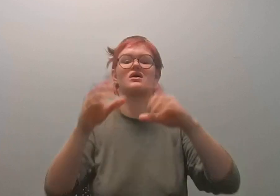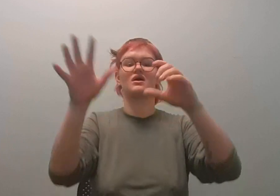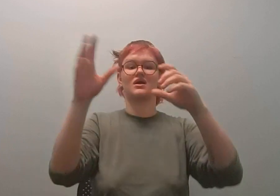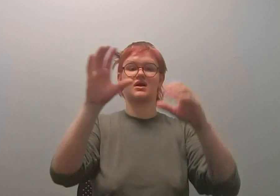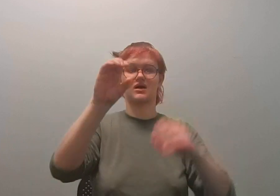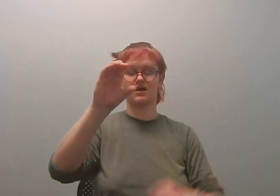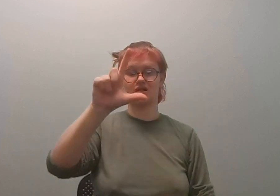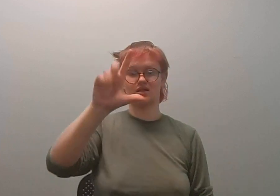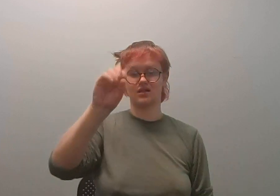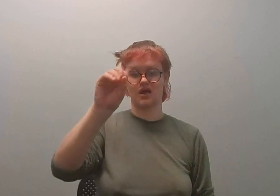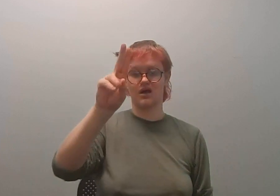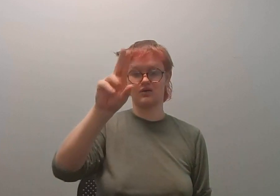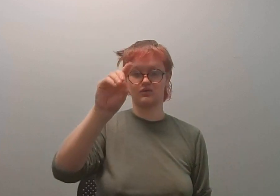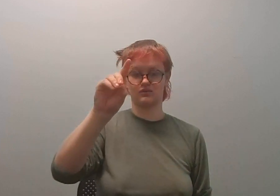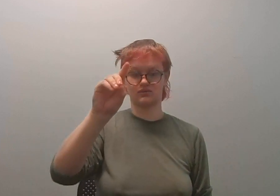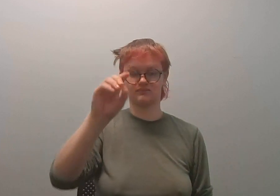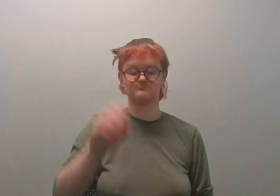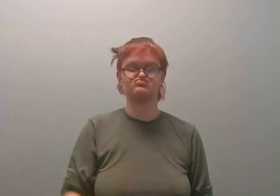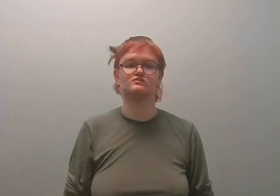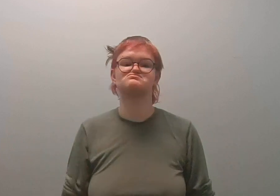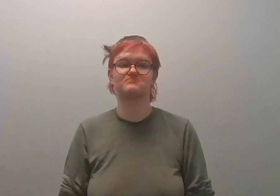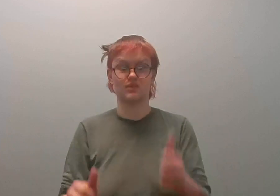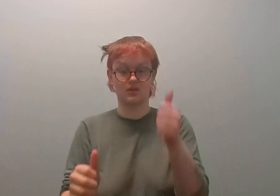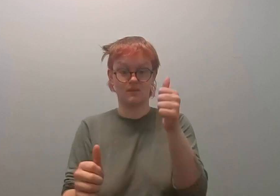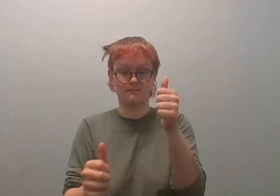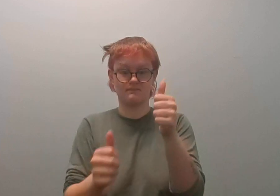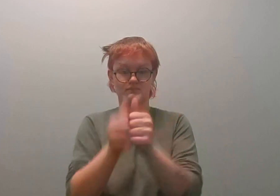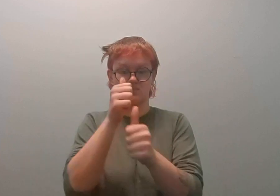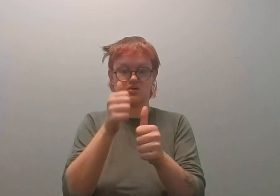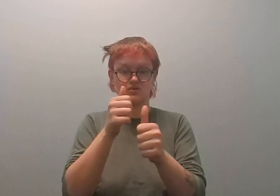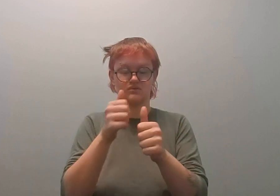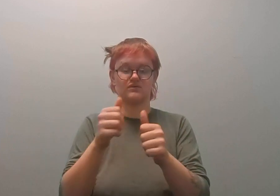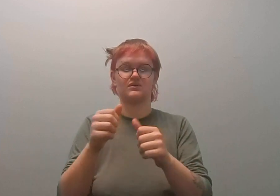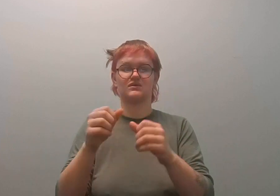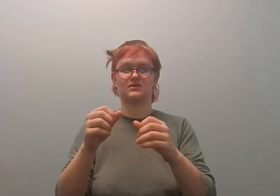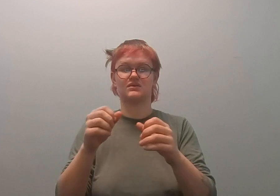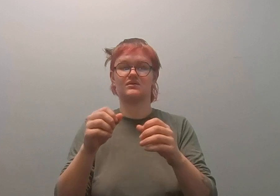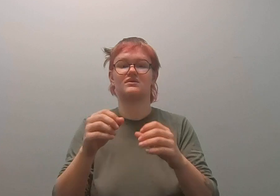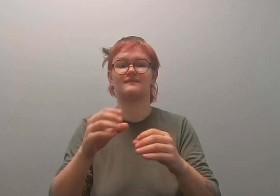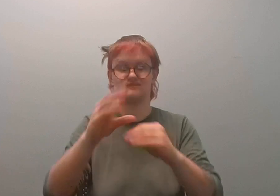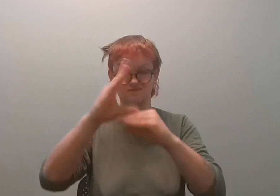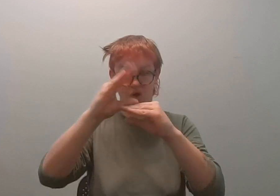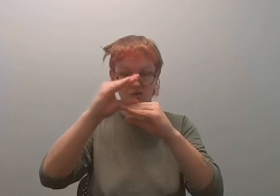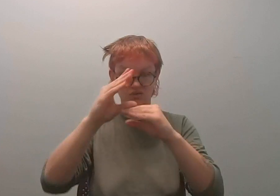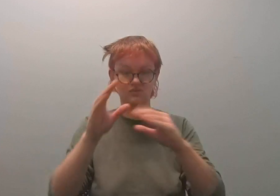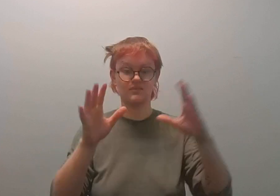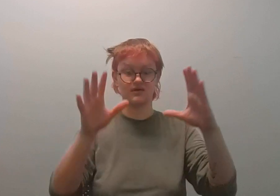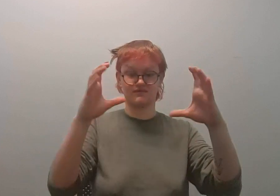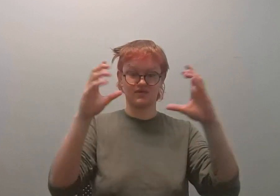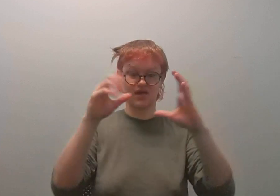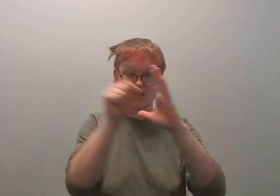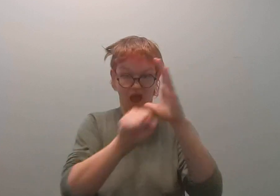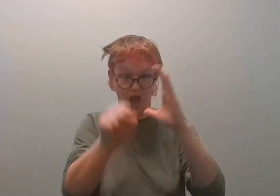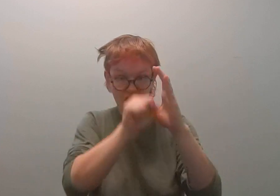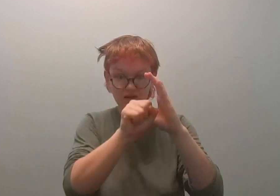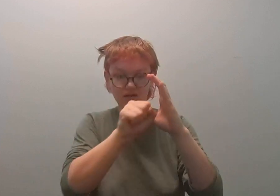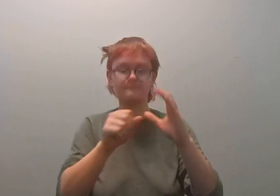Protons have a positive charge of 1 plus, and electrons have a negative charge of 1 minus. These charges